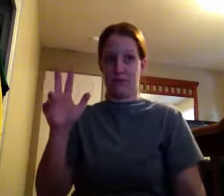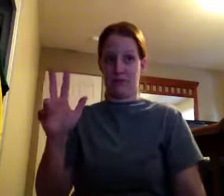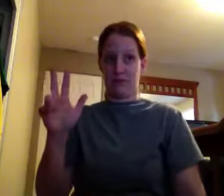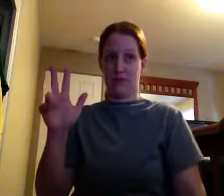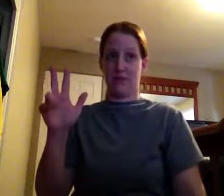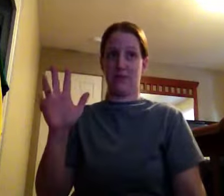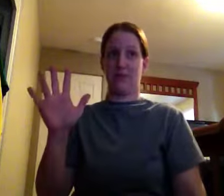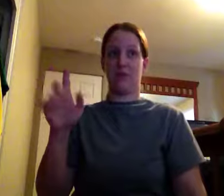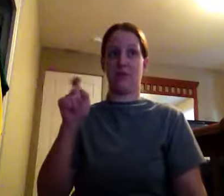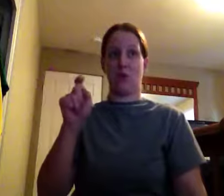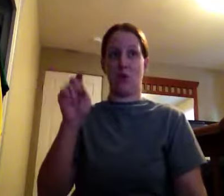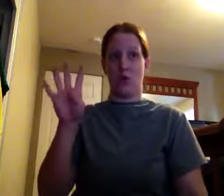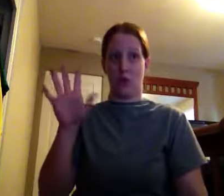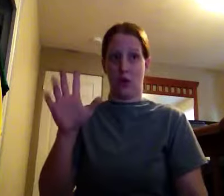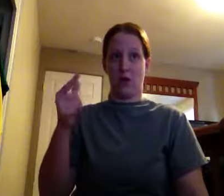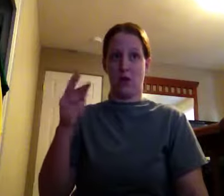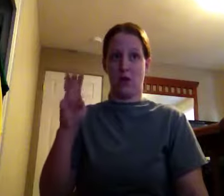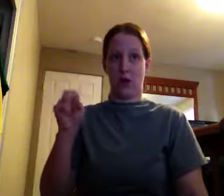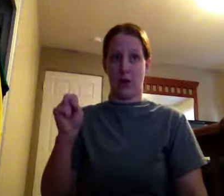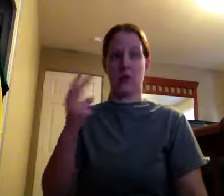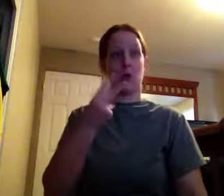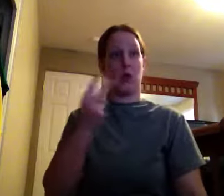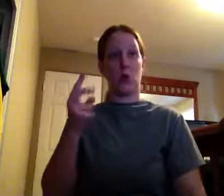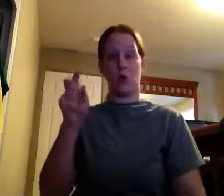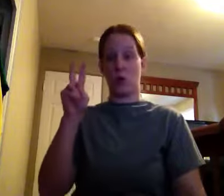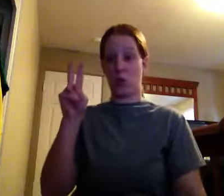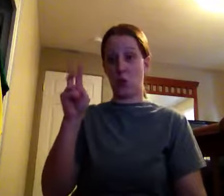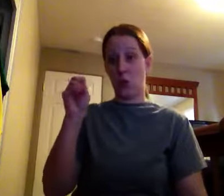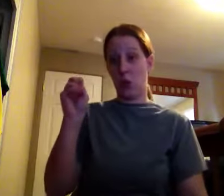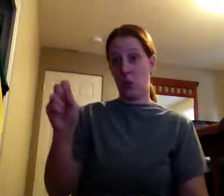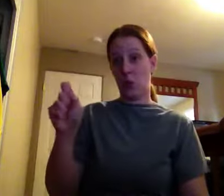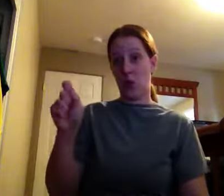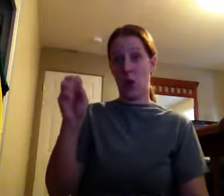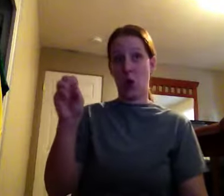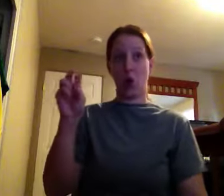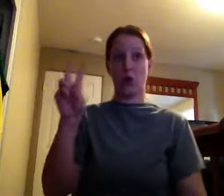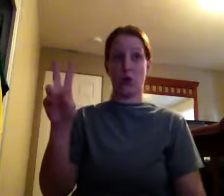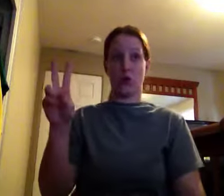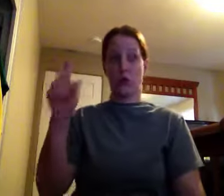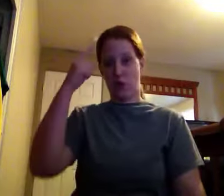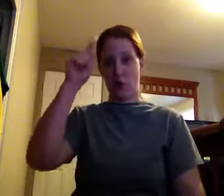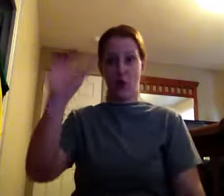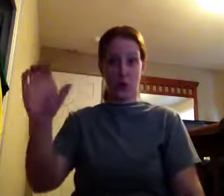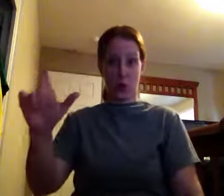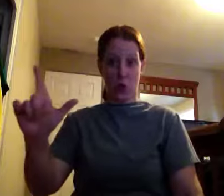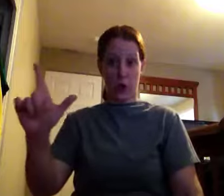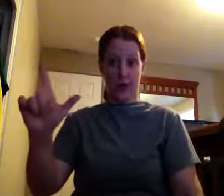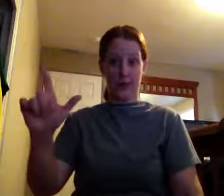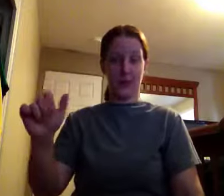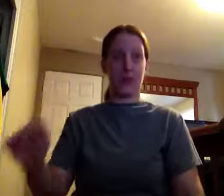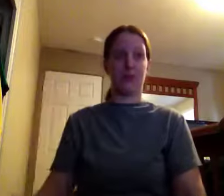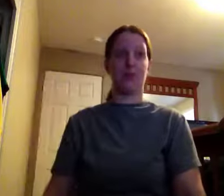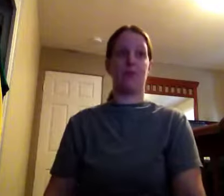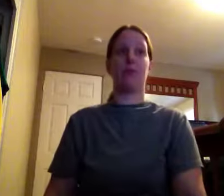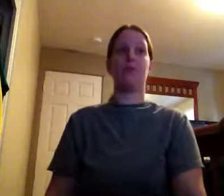2.021, or 2.02, and that's for chlorine, isn't it? Okay.